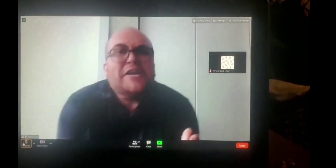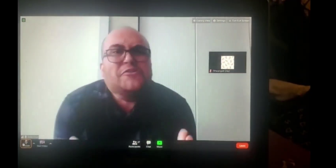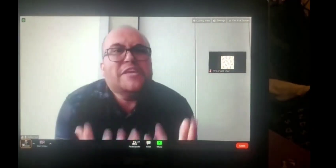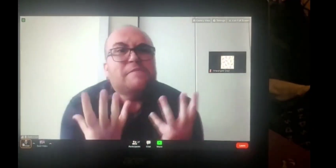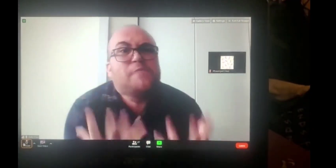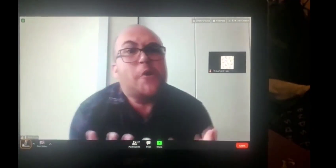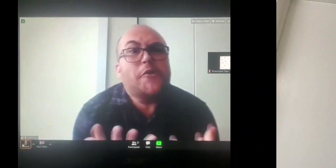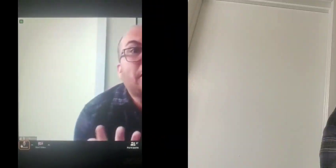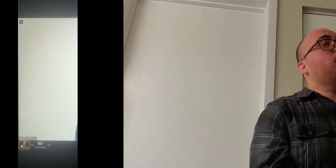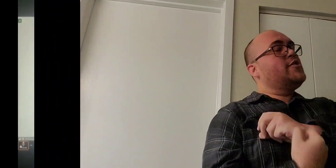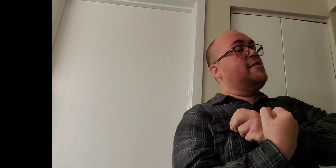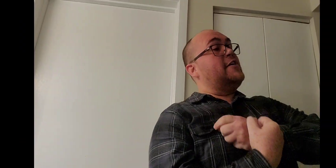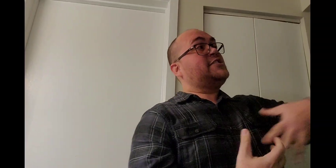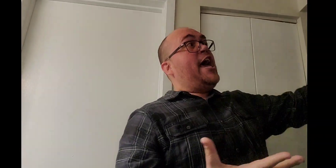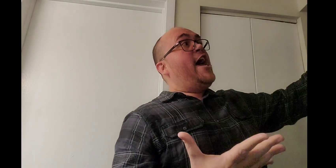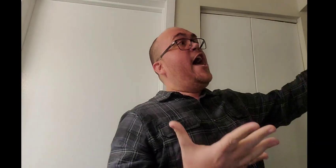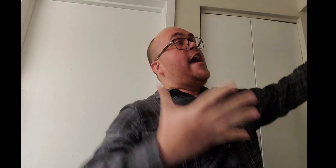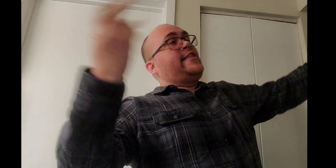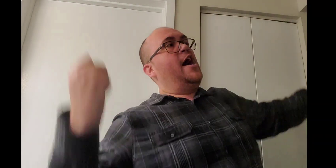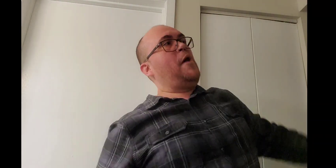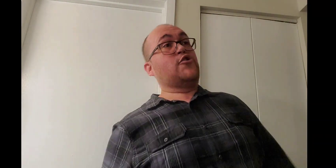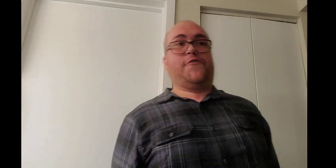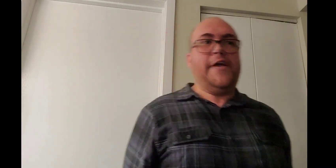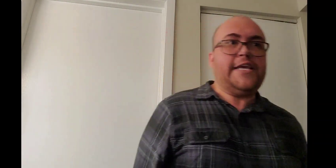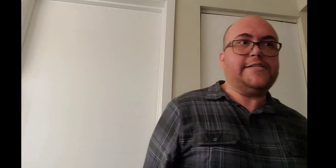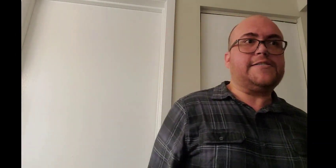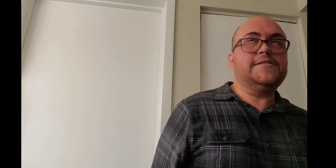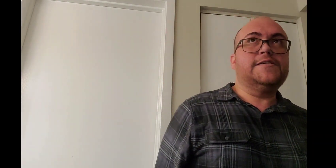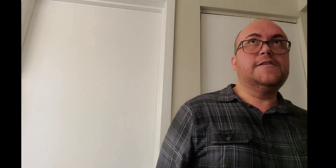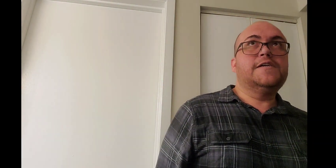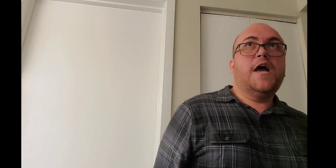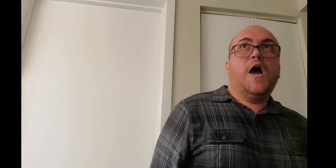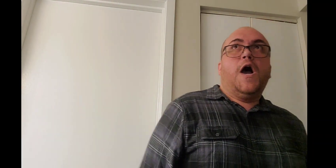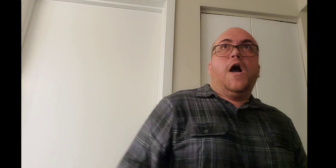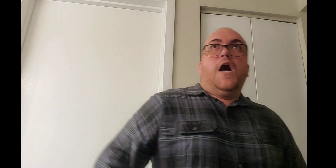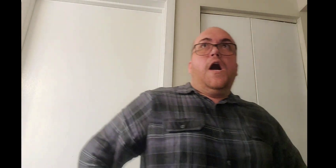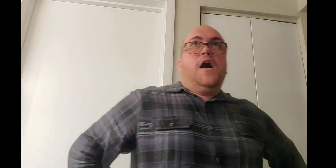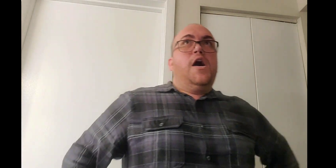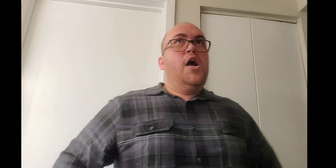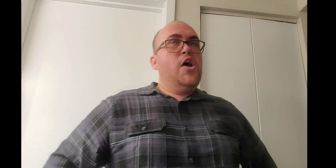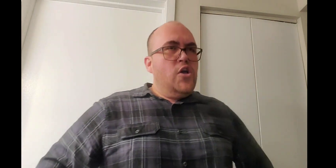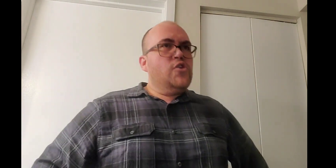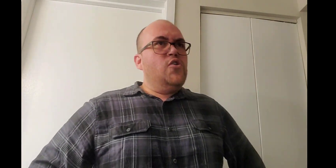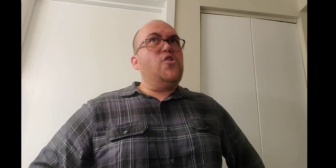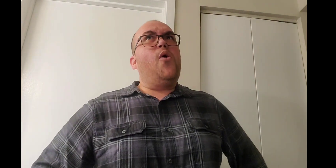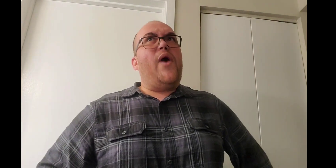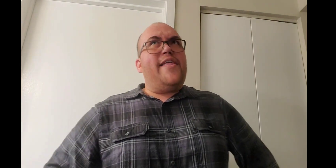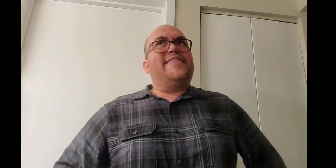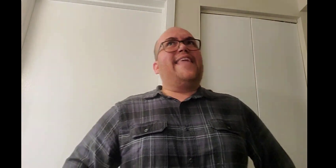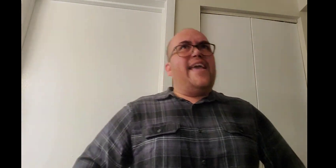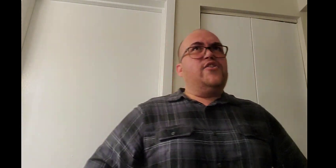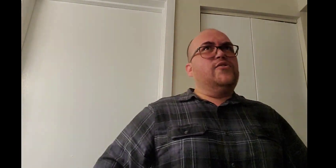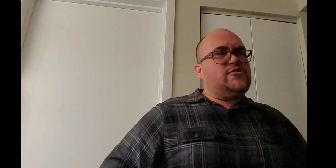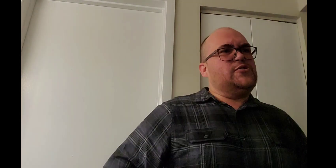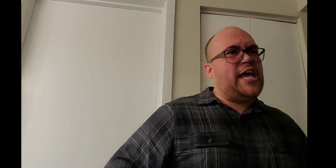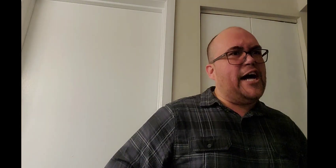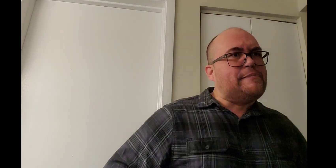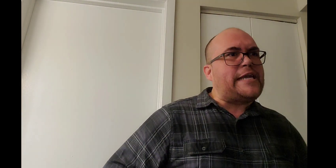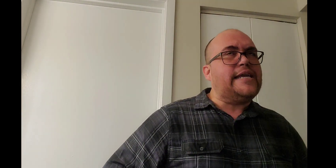they don't give a shit about your feelings you know what they used to tell me